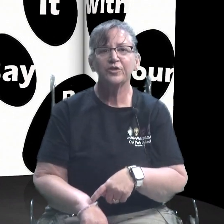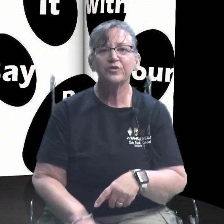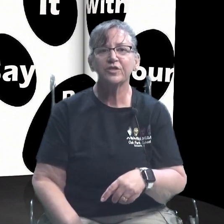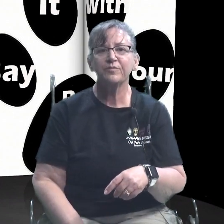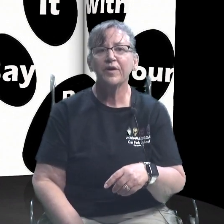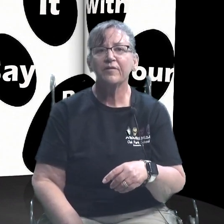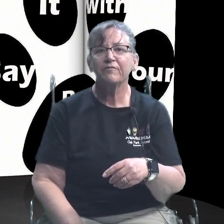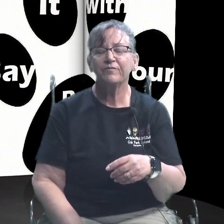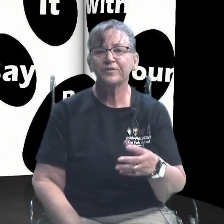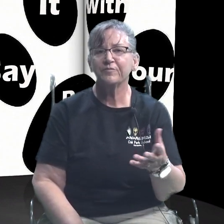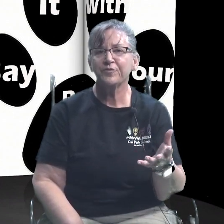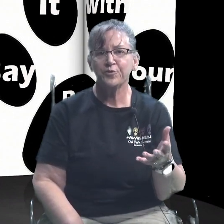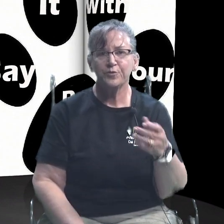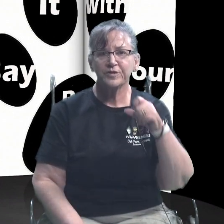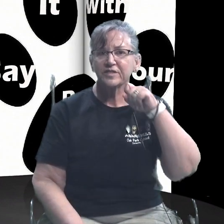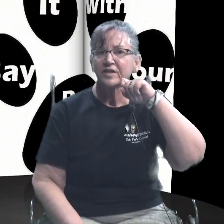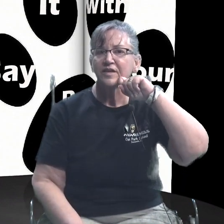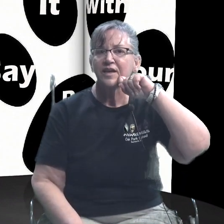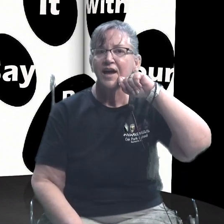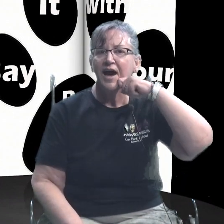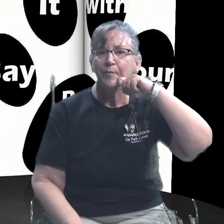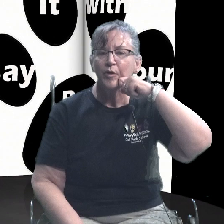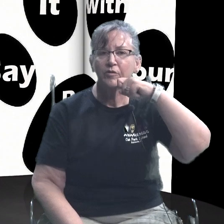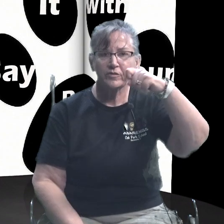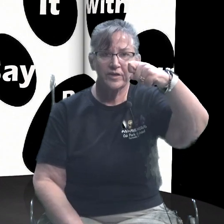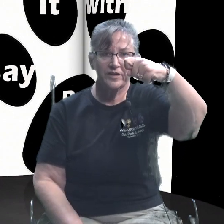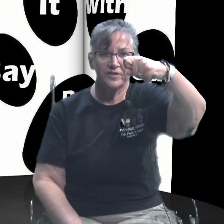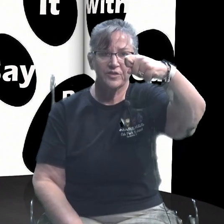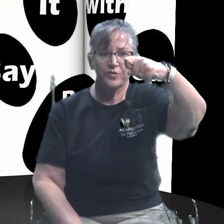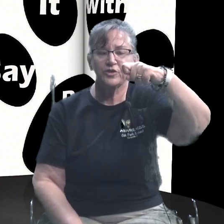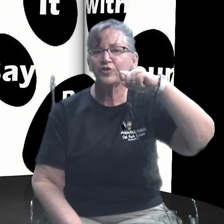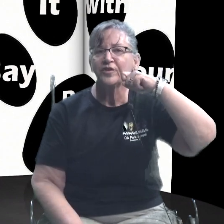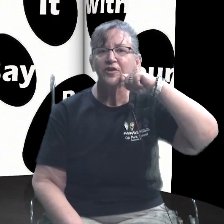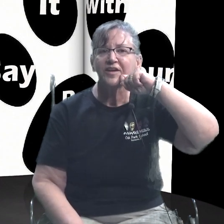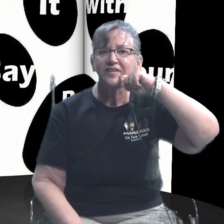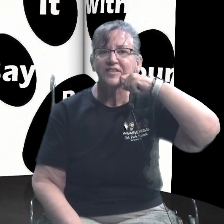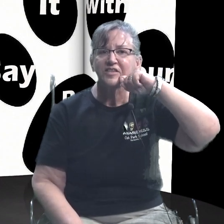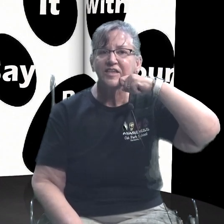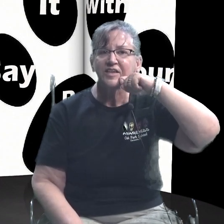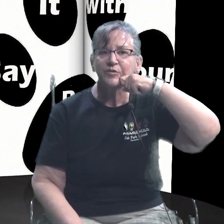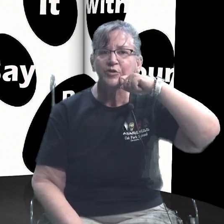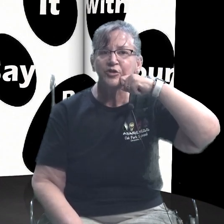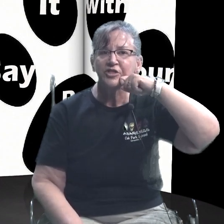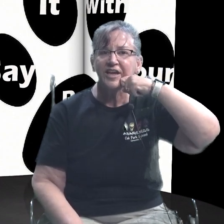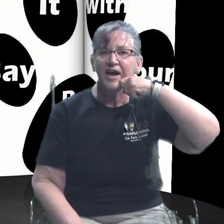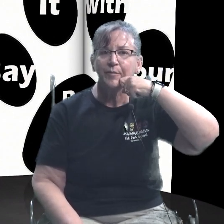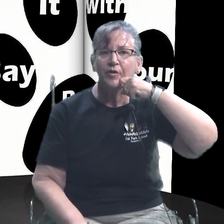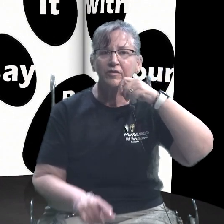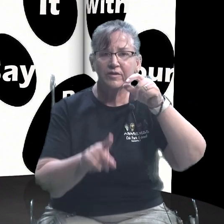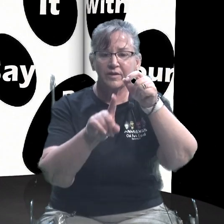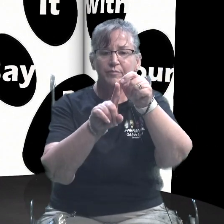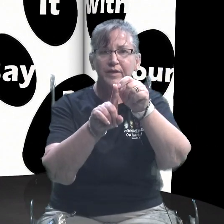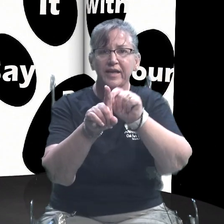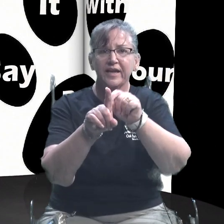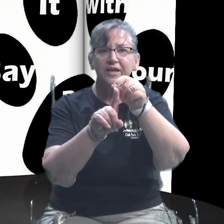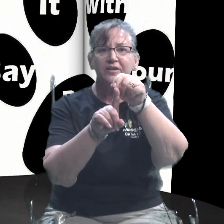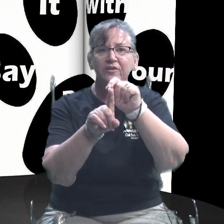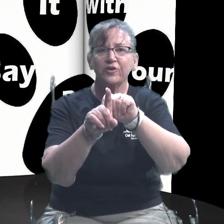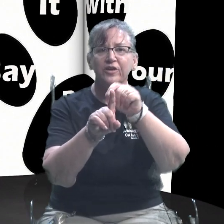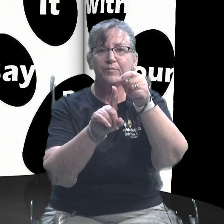do some foods. Apple, you're gonna squint your finger like this and do it in your cheek. Apple, banana, you're gonna